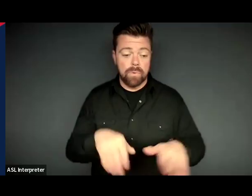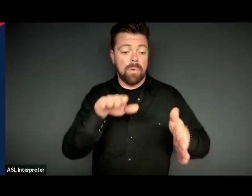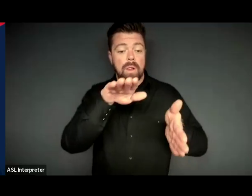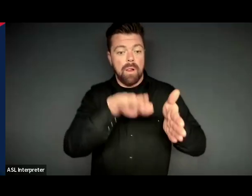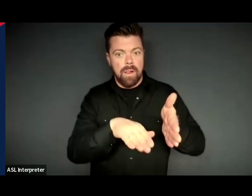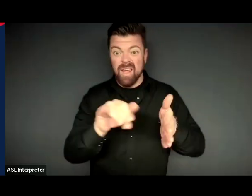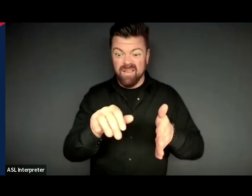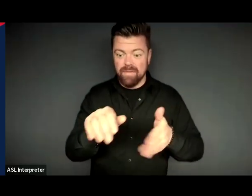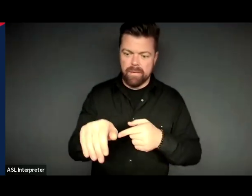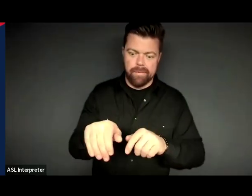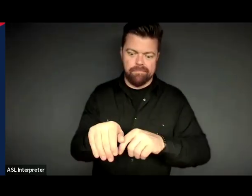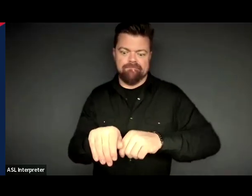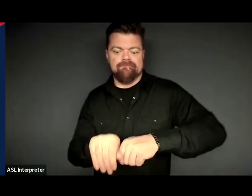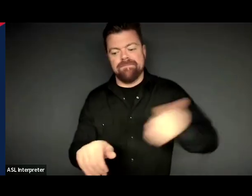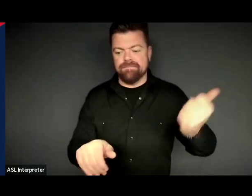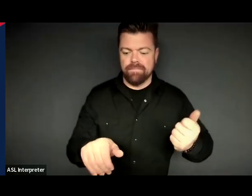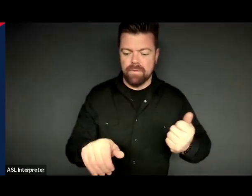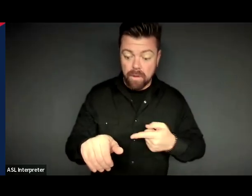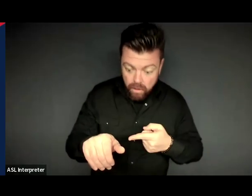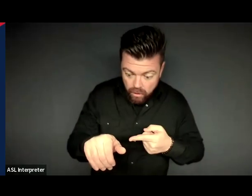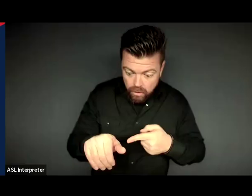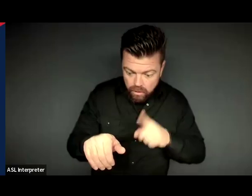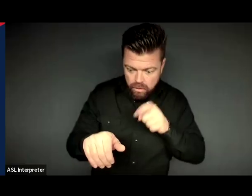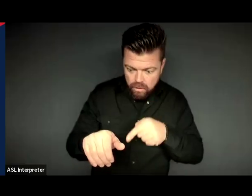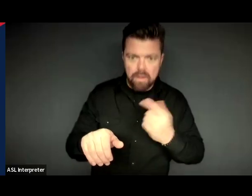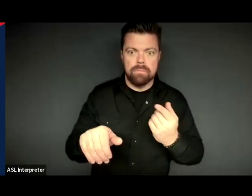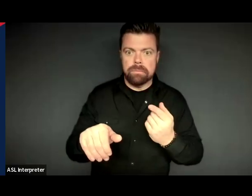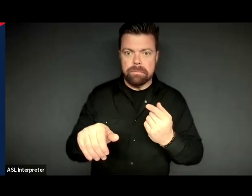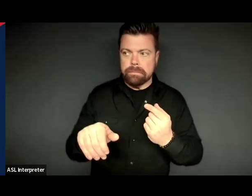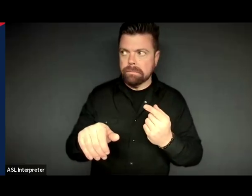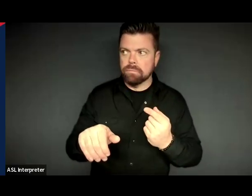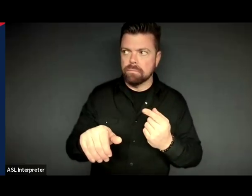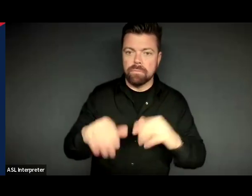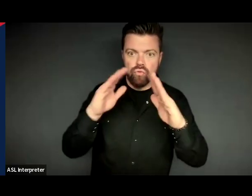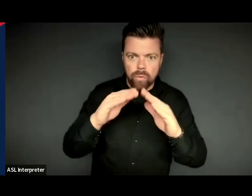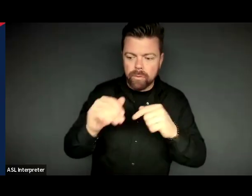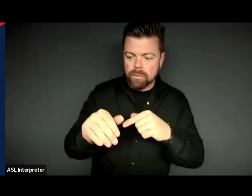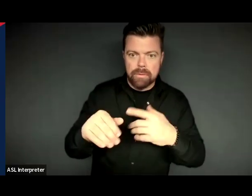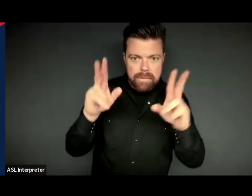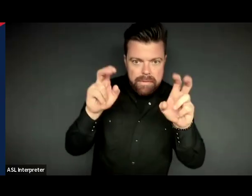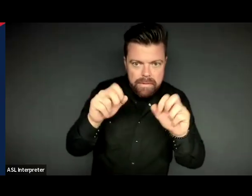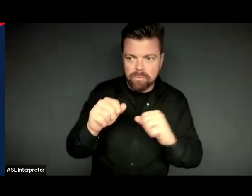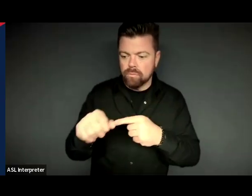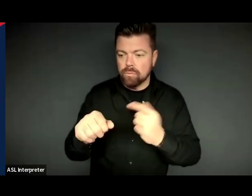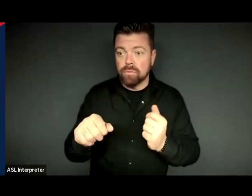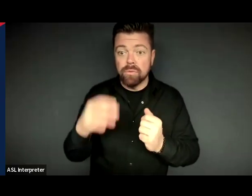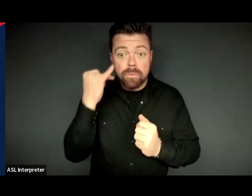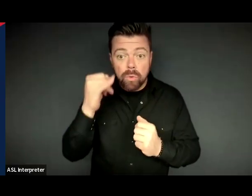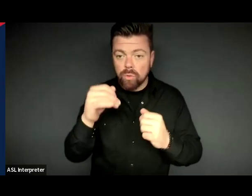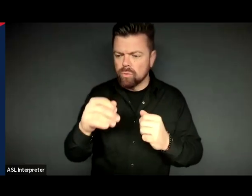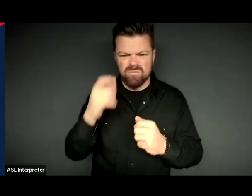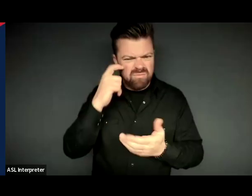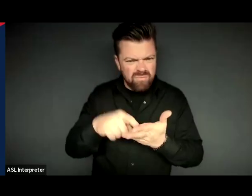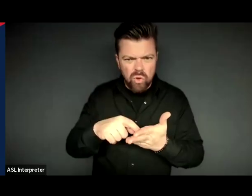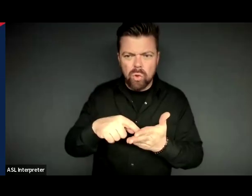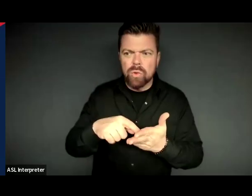off a callus, you're going to have a lot more trouble. A lot of times people will pick at their skin if it starts to flake. That creates